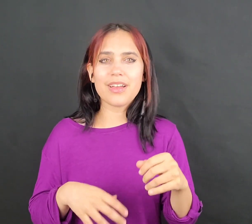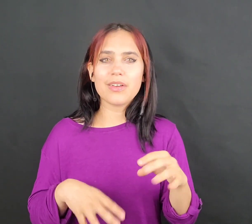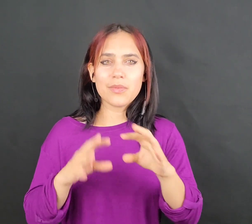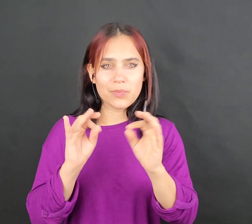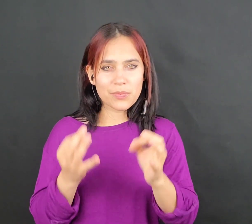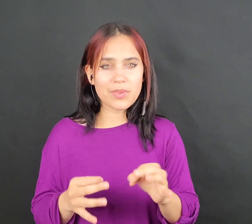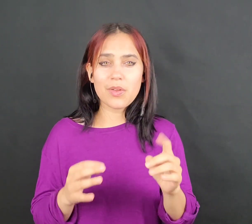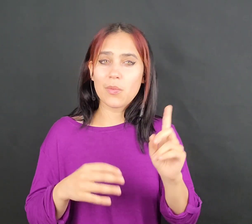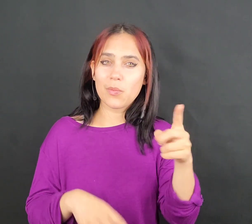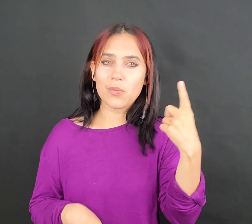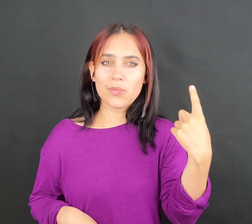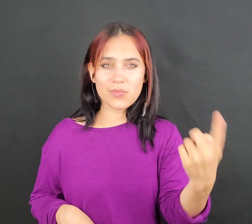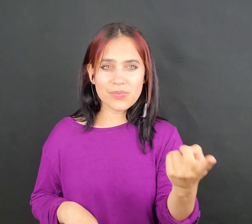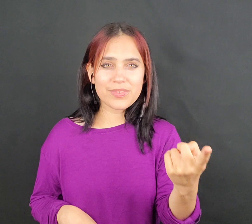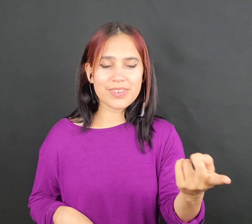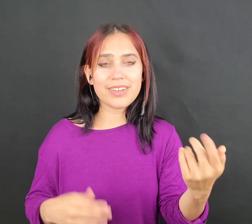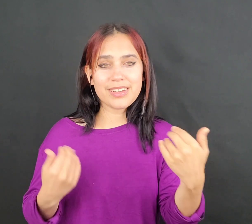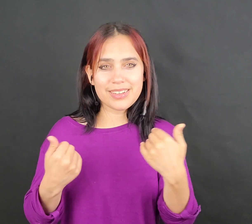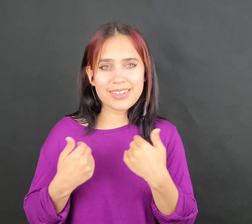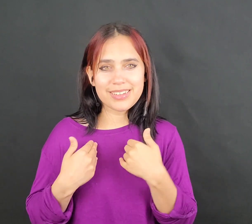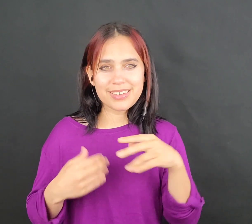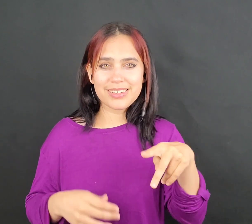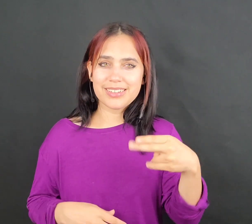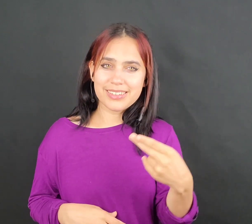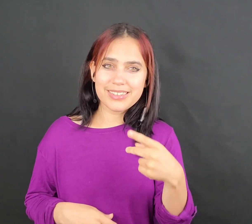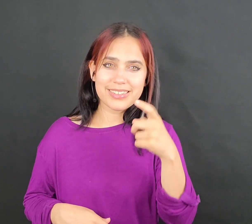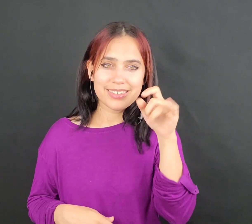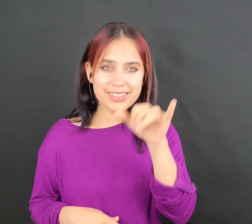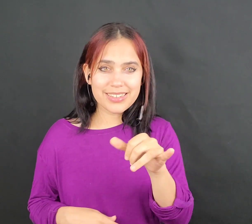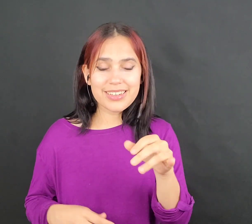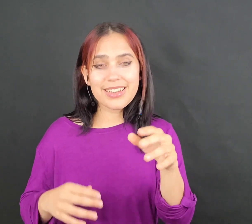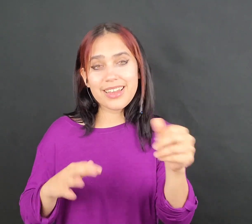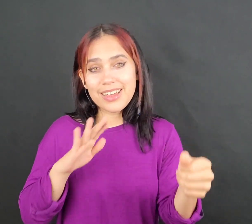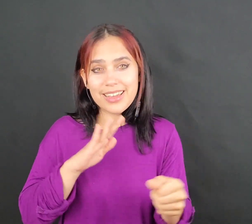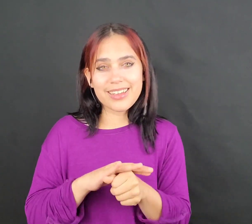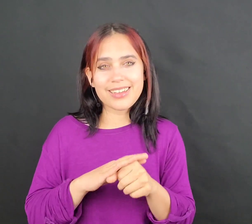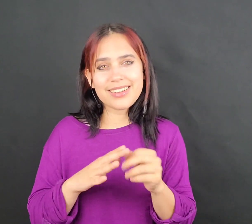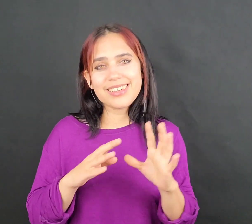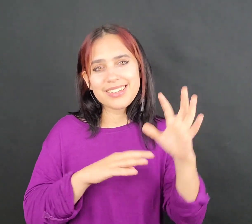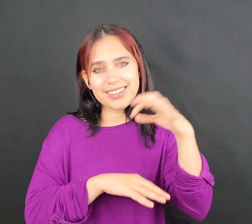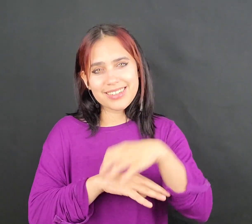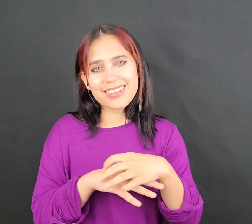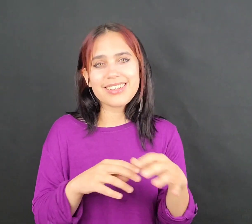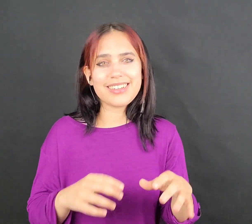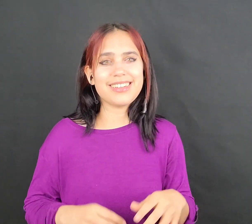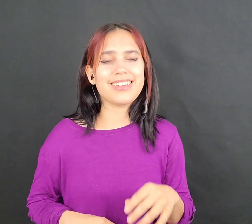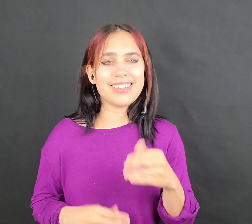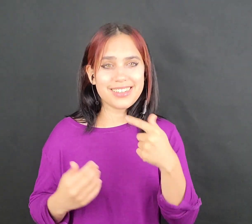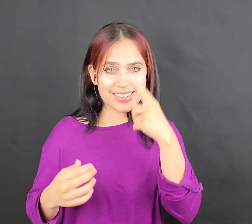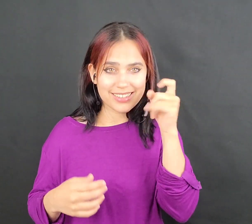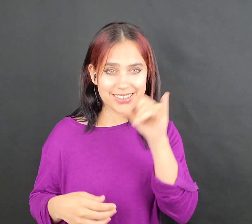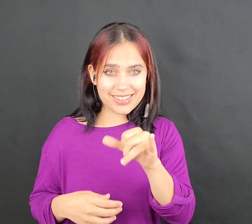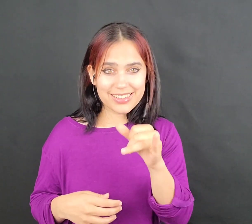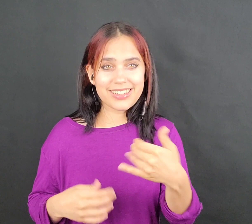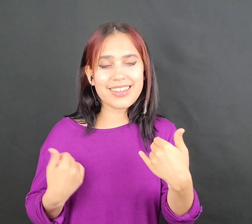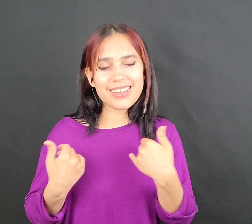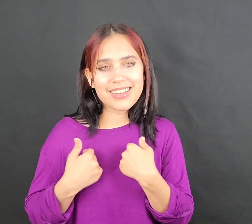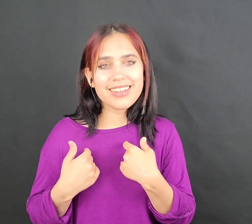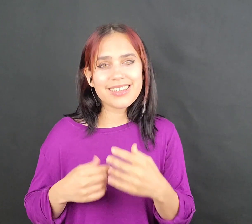This stalagmite formation occurs only under certain pH conditions within the underground cavern. They form through deposits